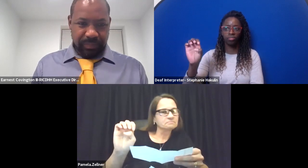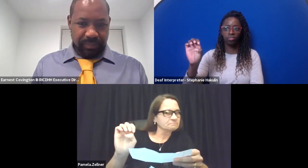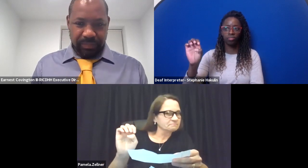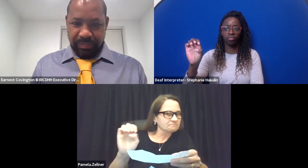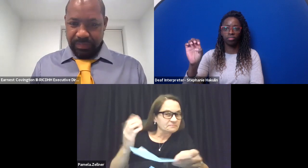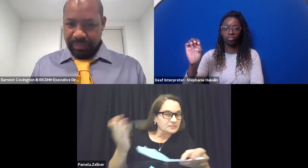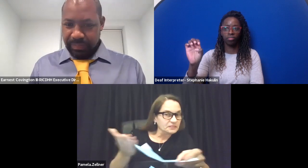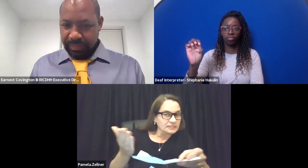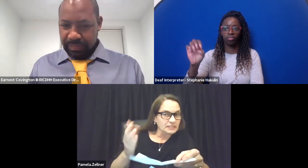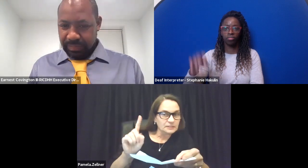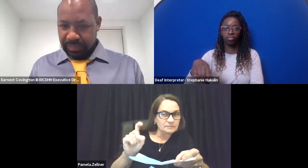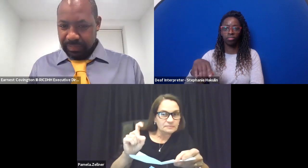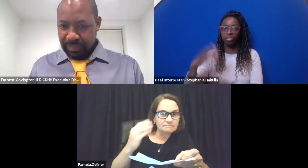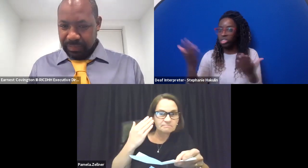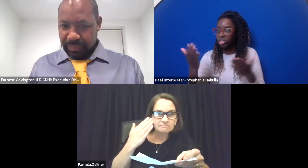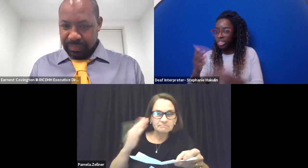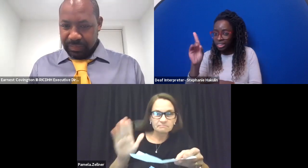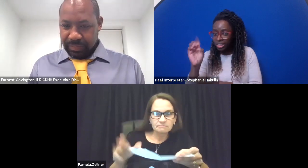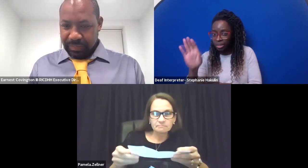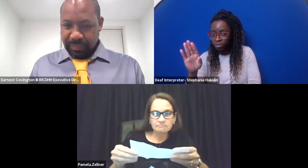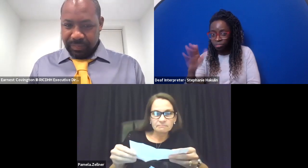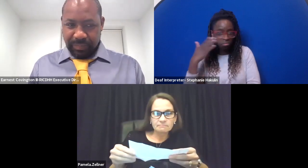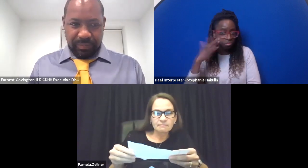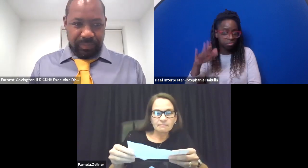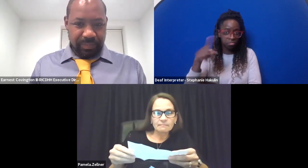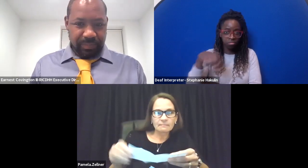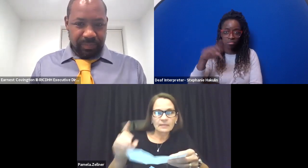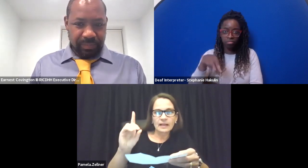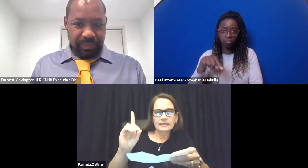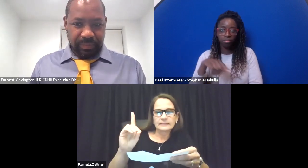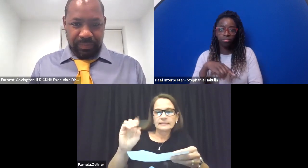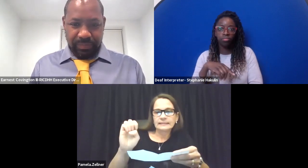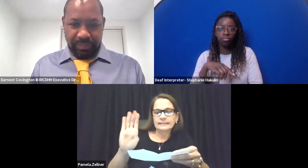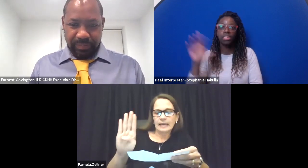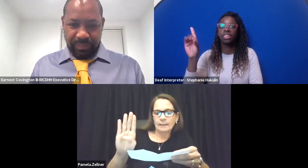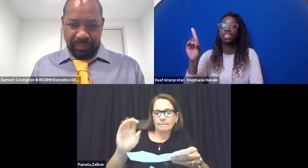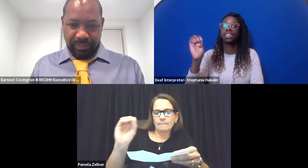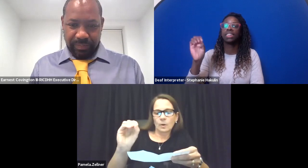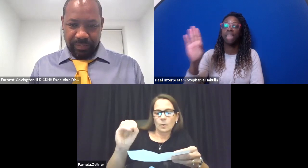O'Gare. Woo! Deb, are you here?